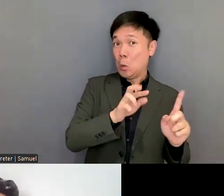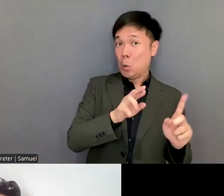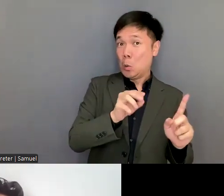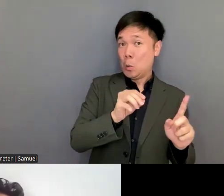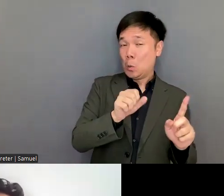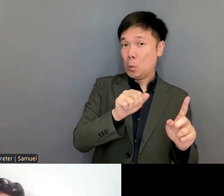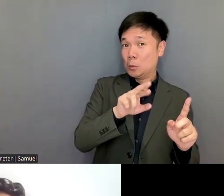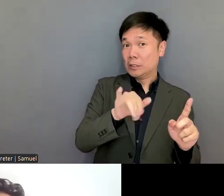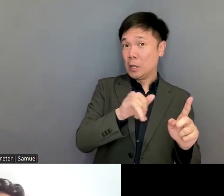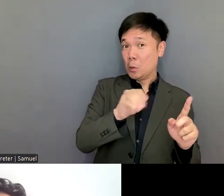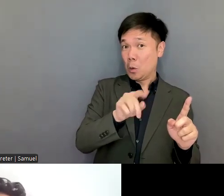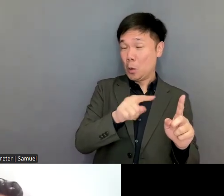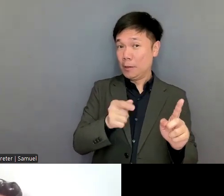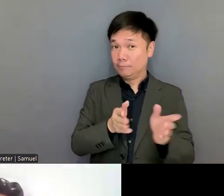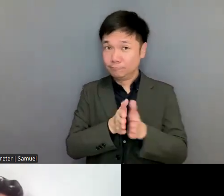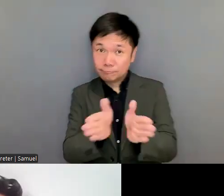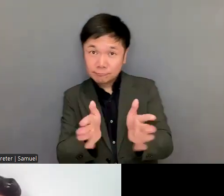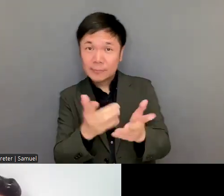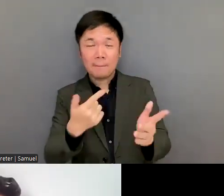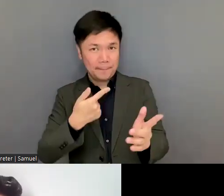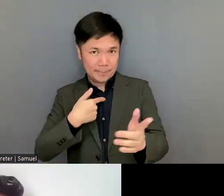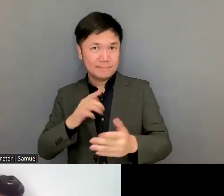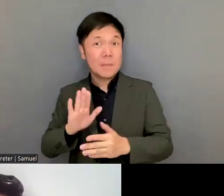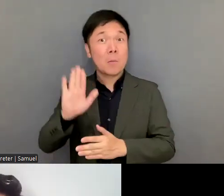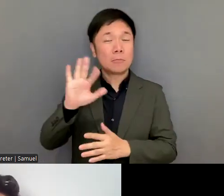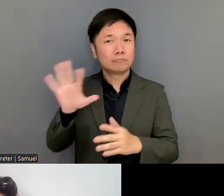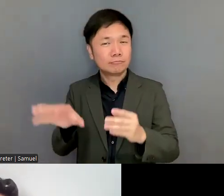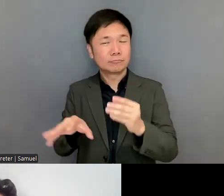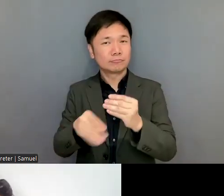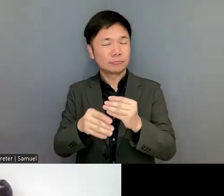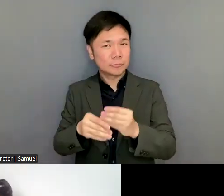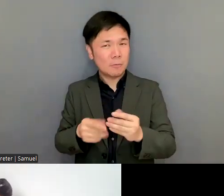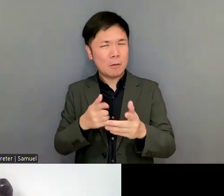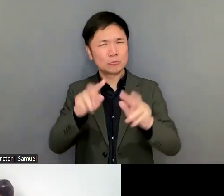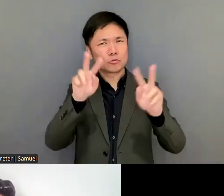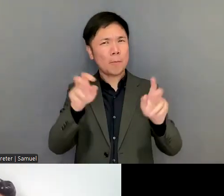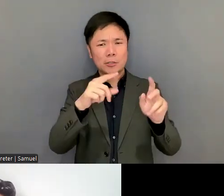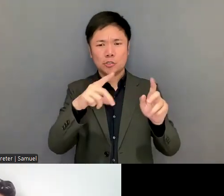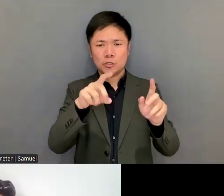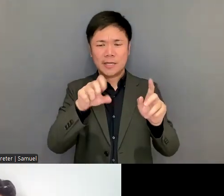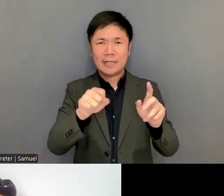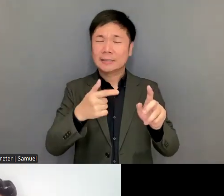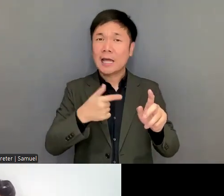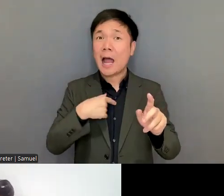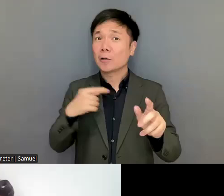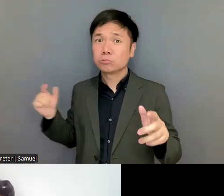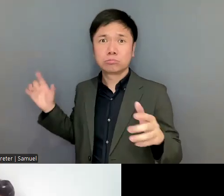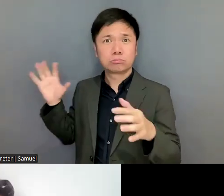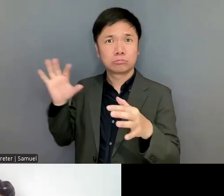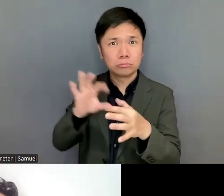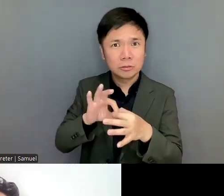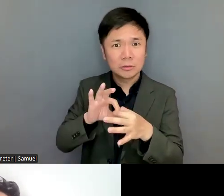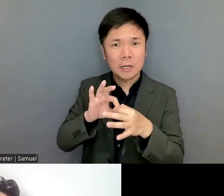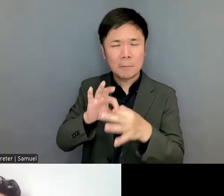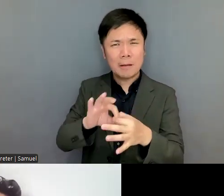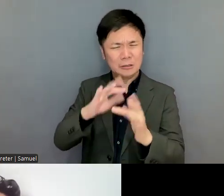an overview of what the Global Disability Summit is. My connection today has been really poor, so